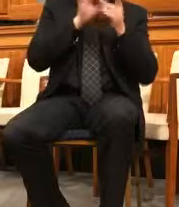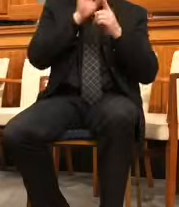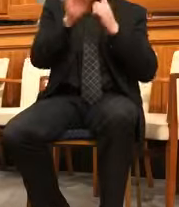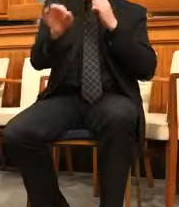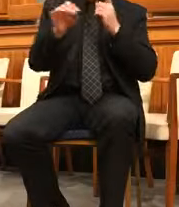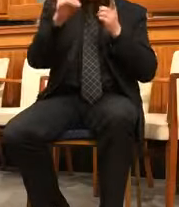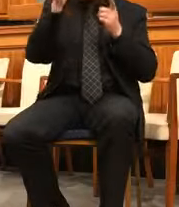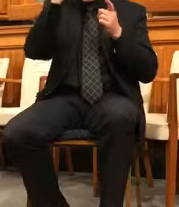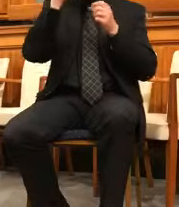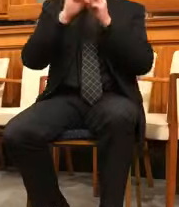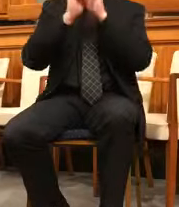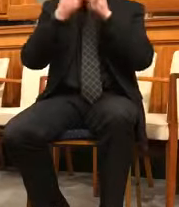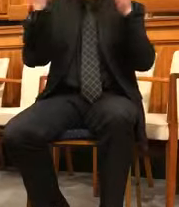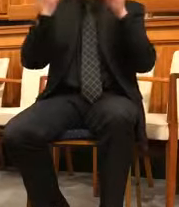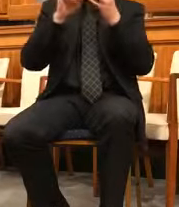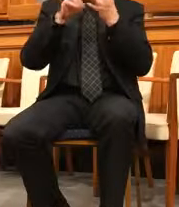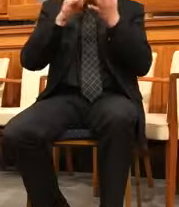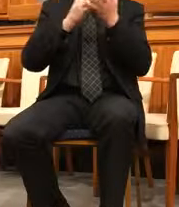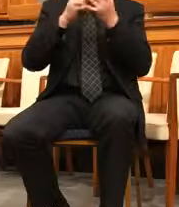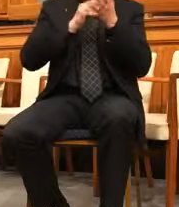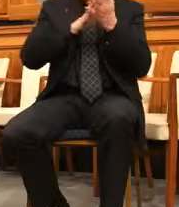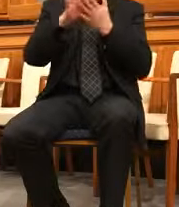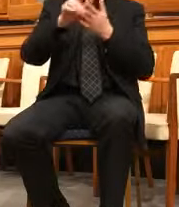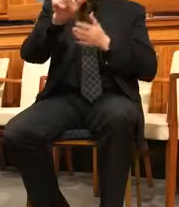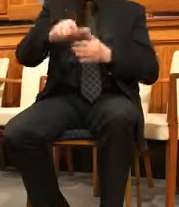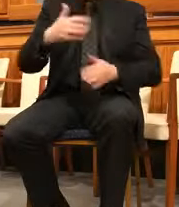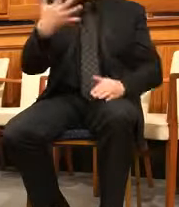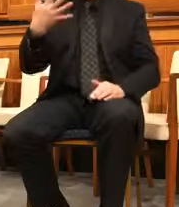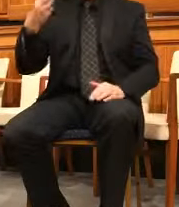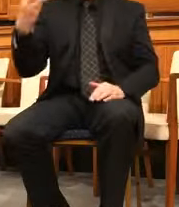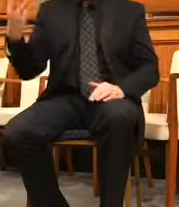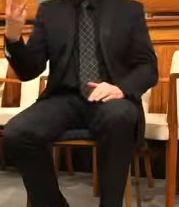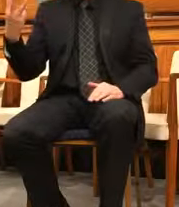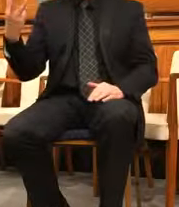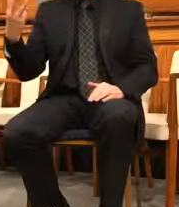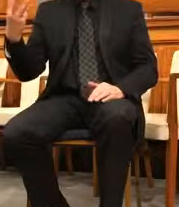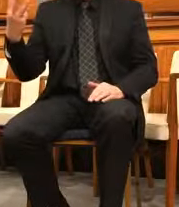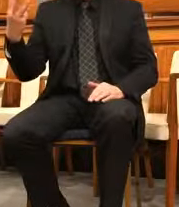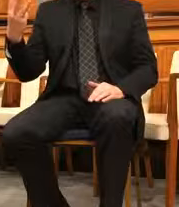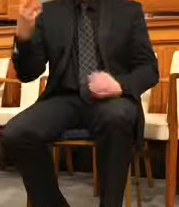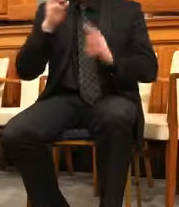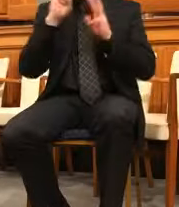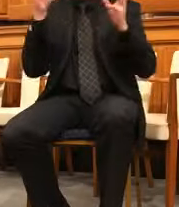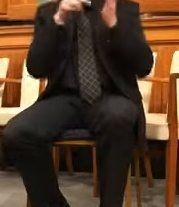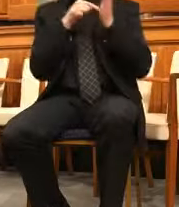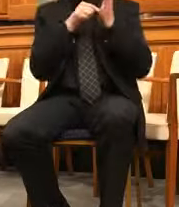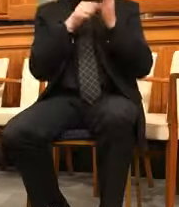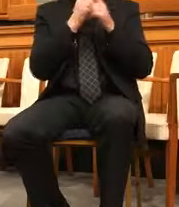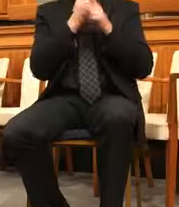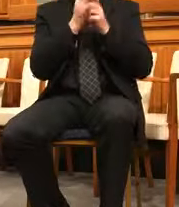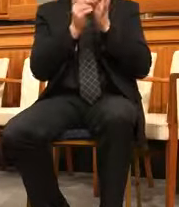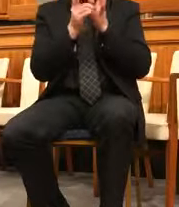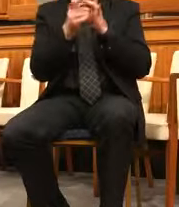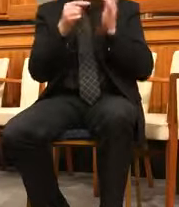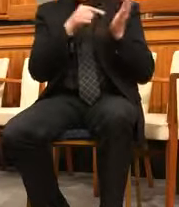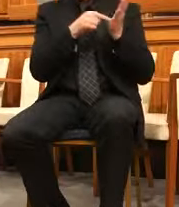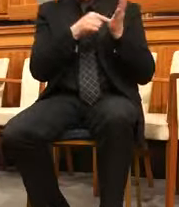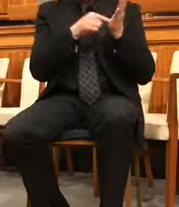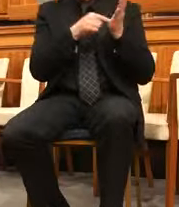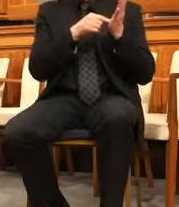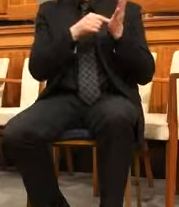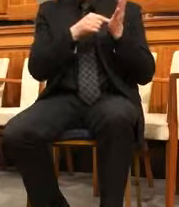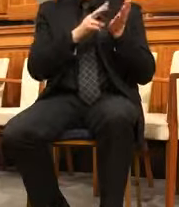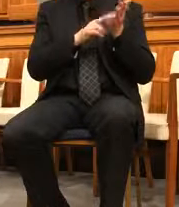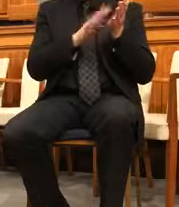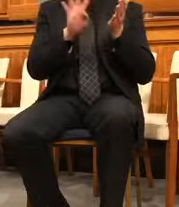chapter 53, and I'll just read from verse 4. He's predicting Christ's glory.